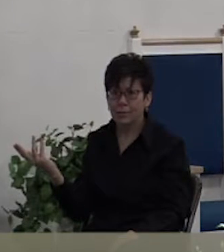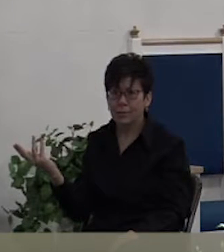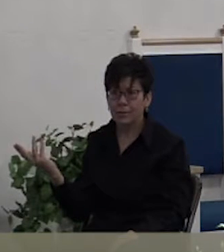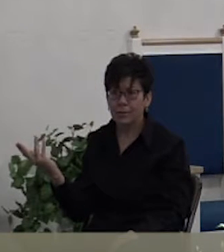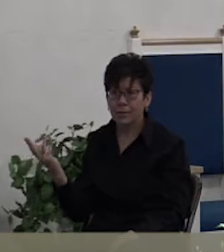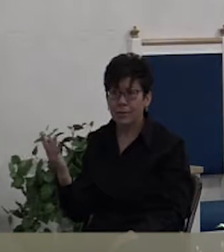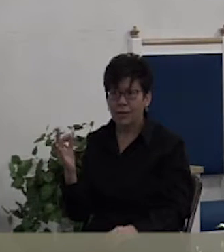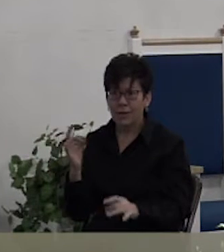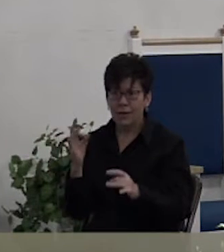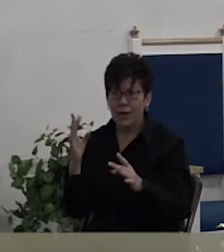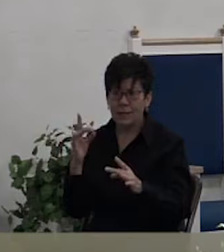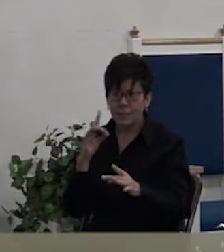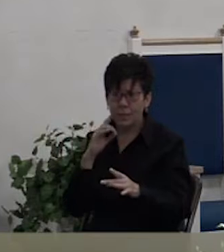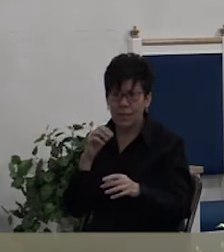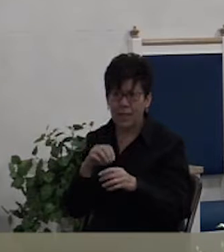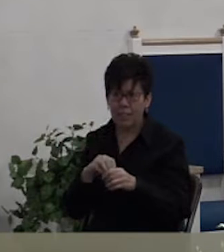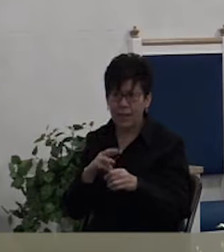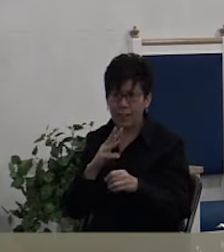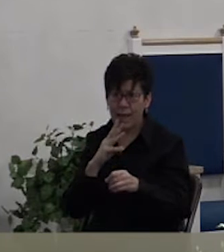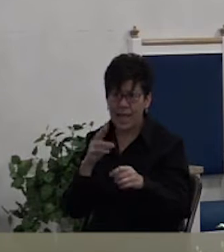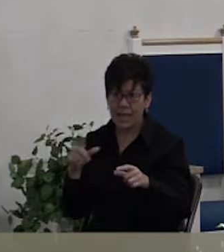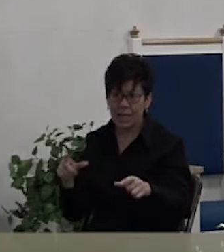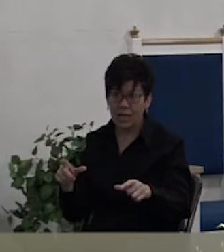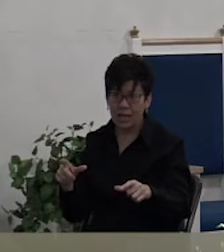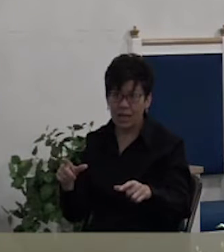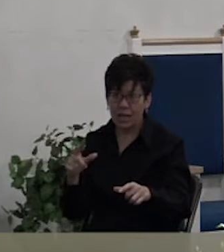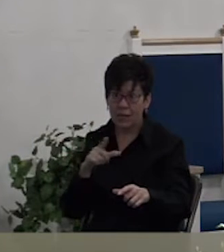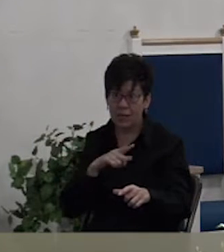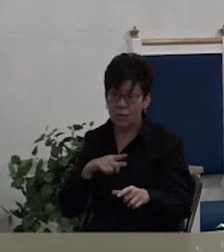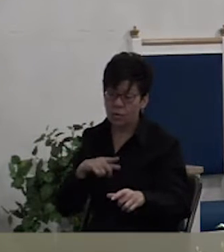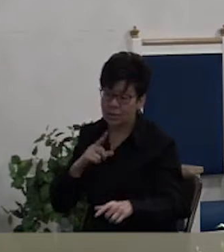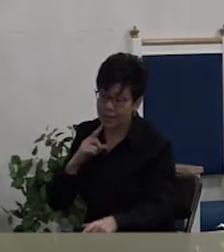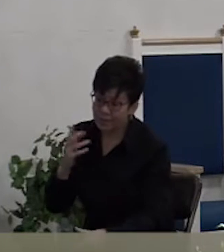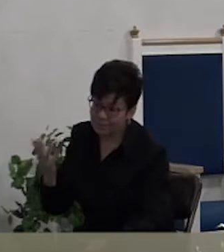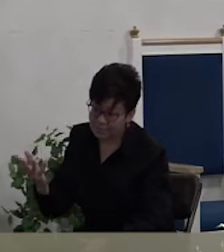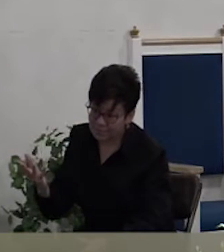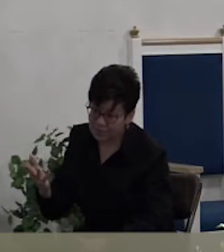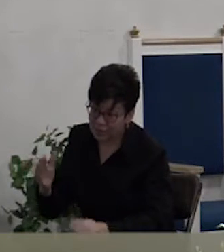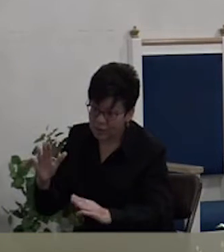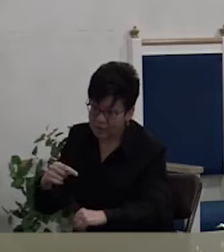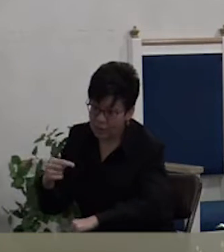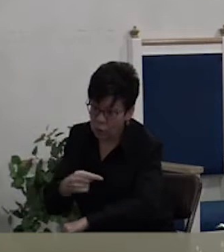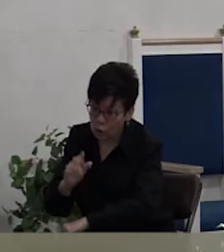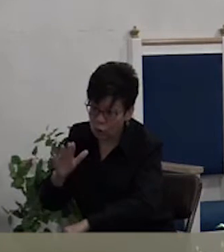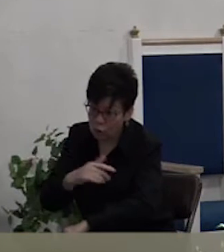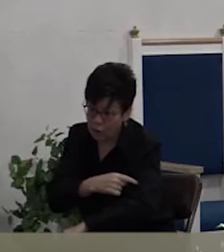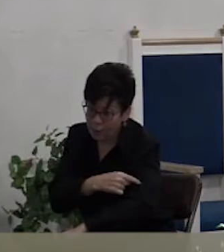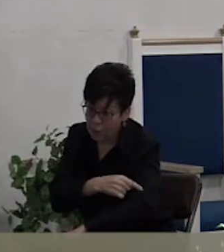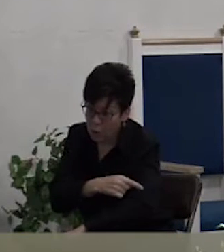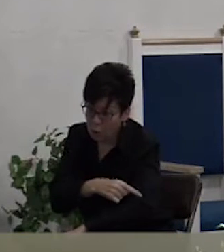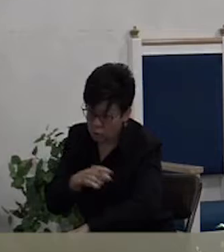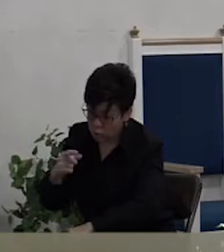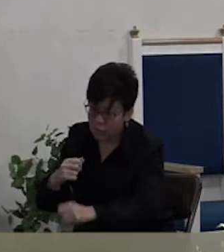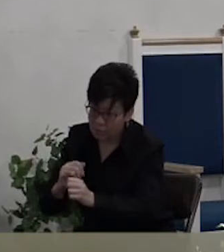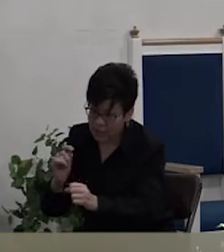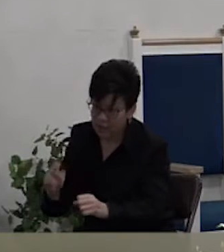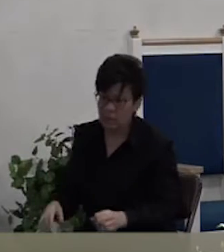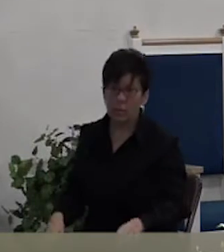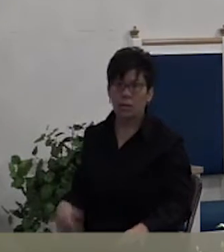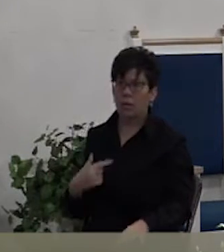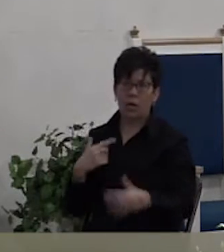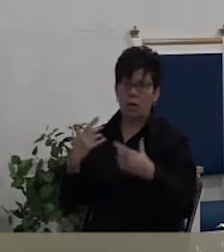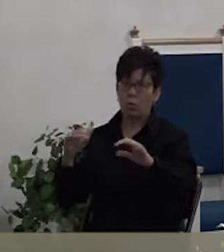I'd hate to end up in the lake and the Lord say, well, if you'd have just let me afflict your elbow, you'd have made it. I don't want